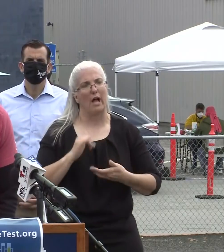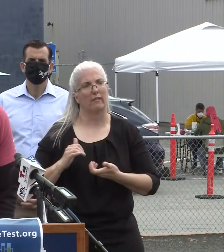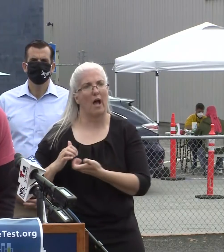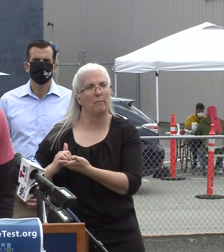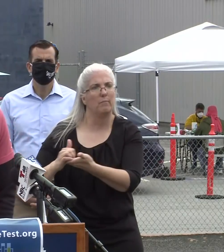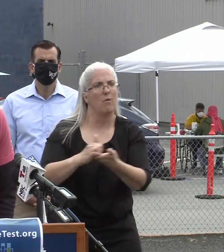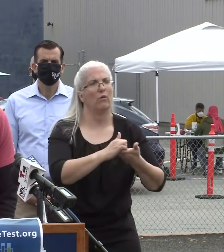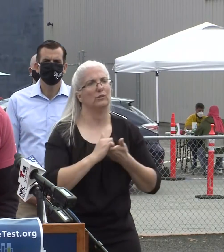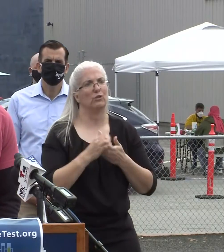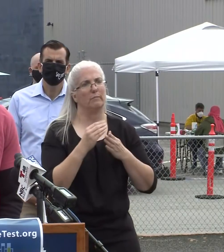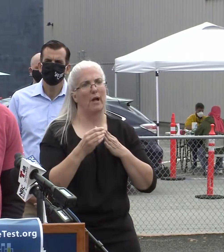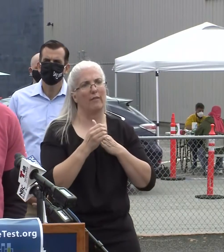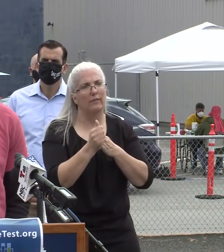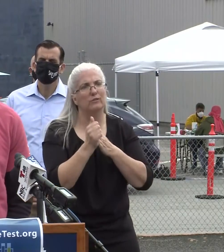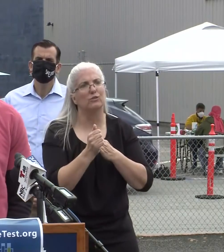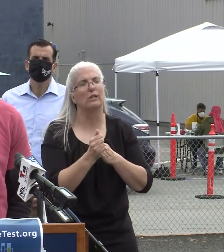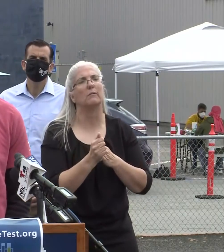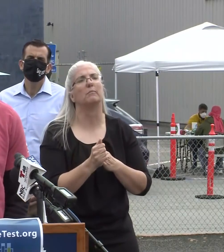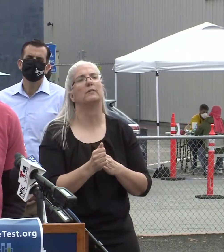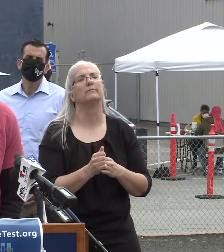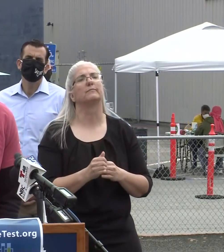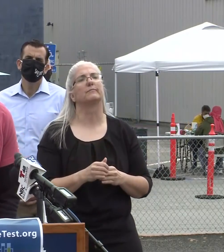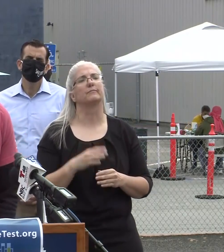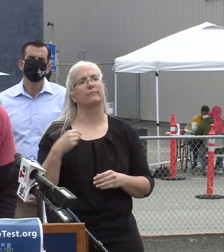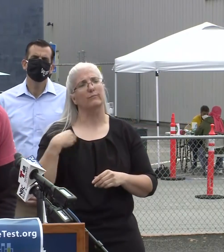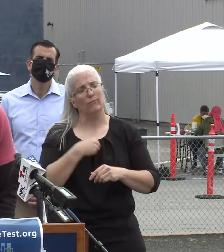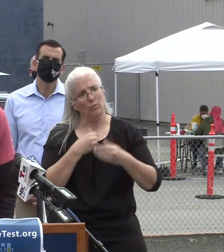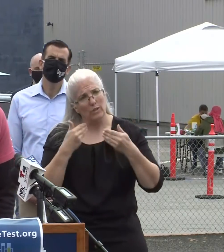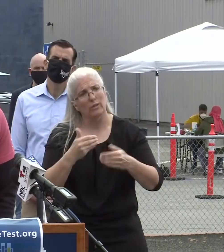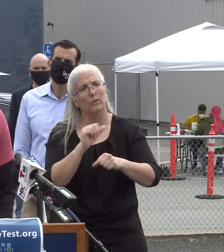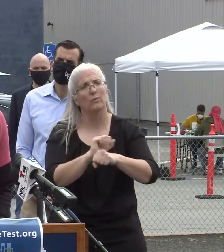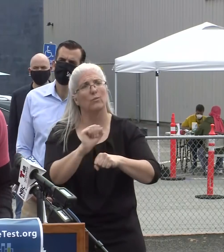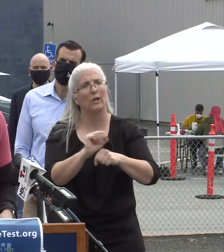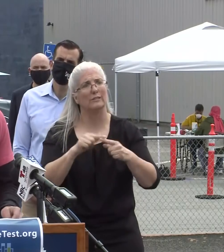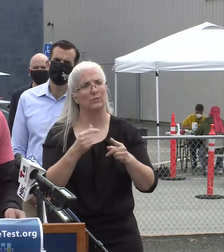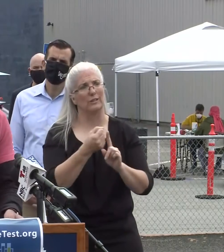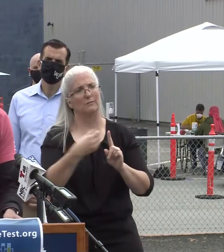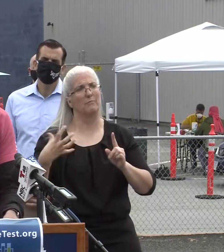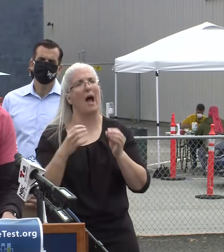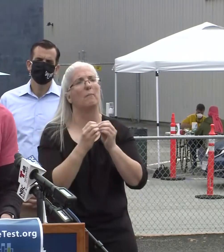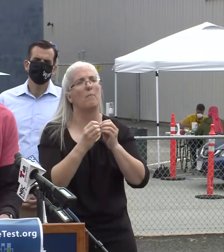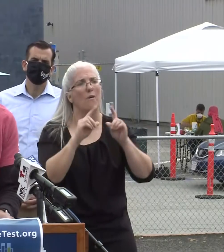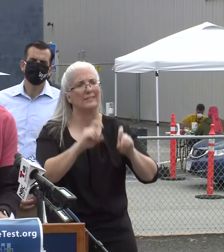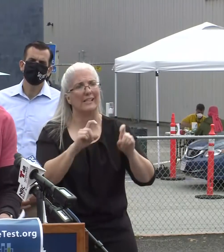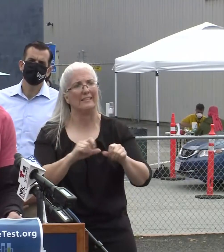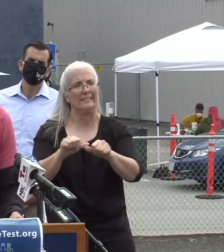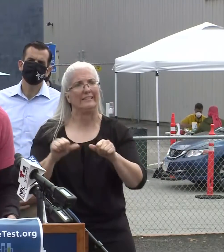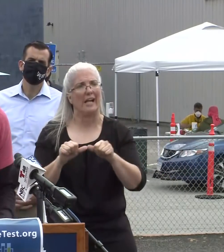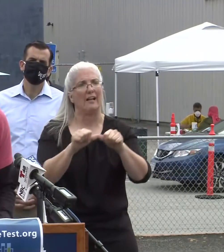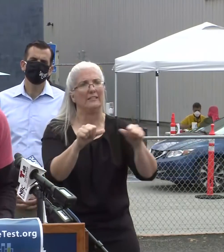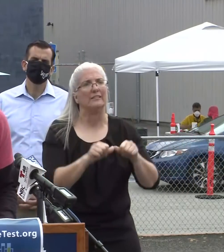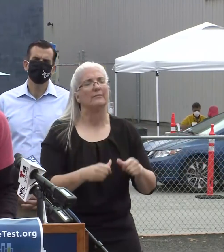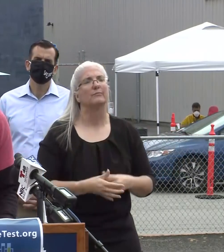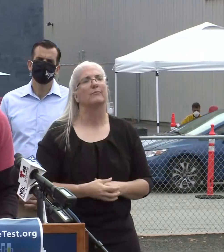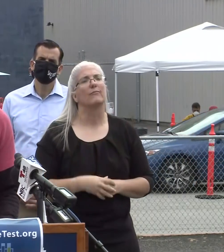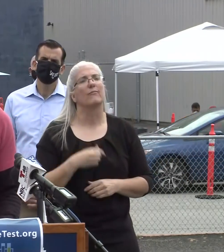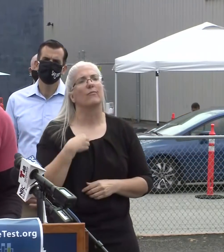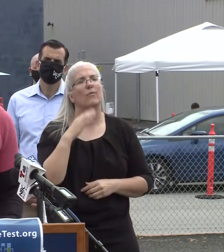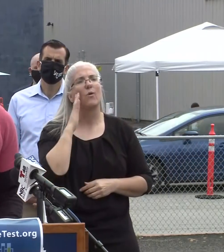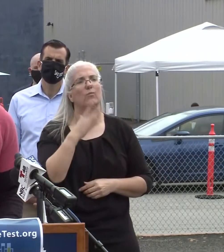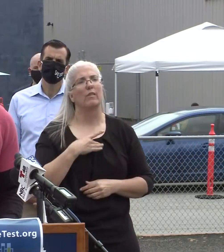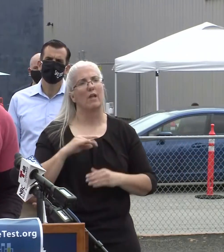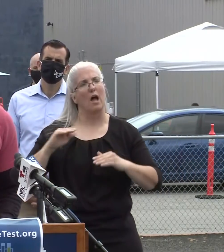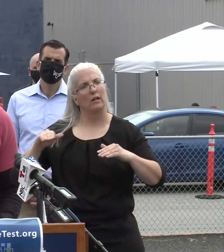as well as we work to expand to more testing. And I would like to introduce